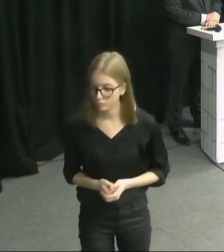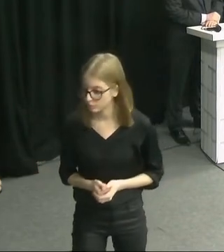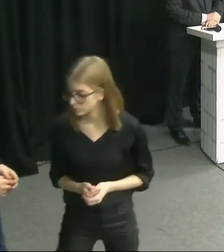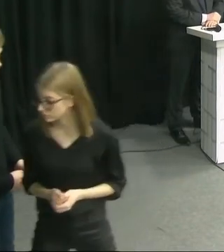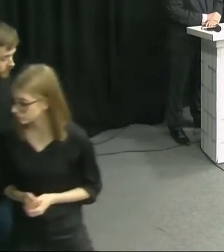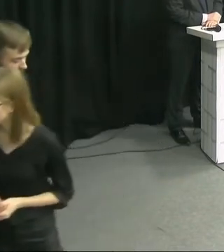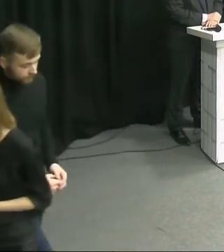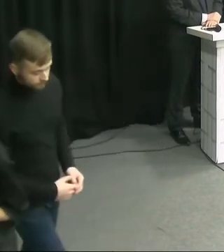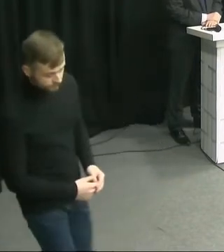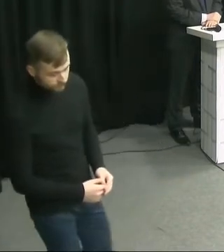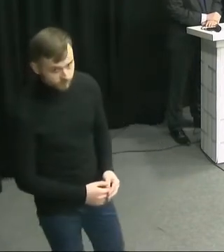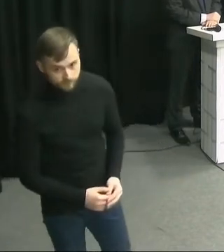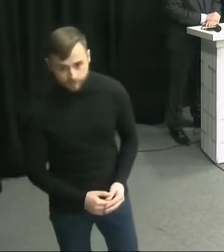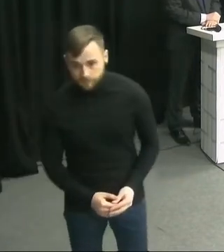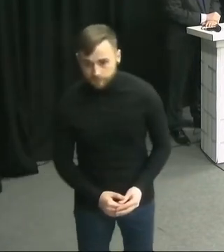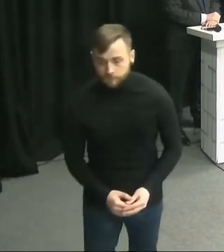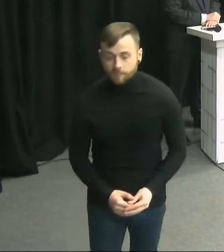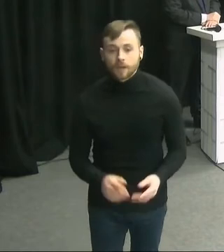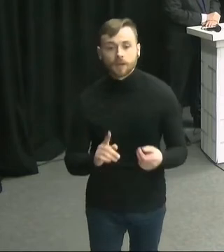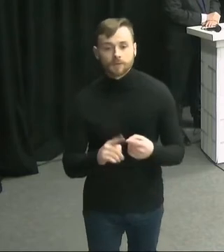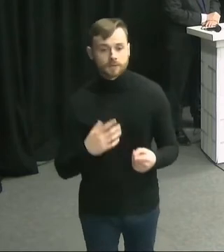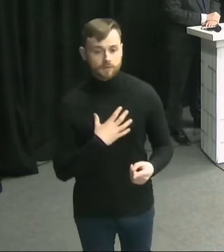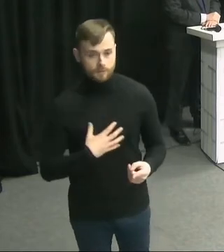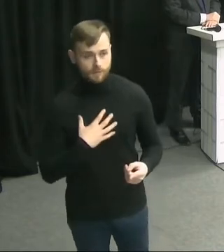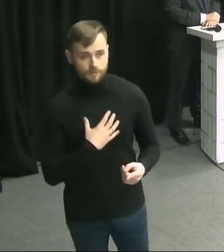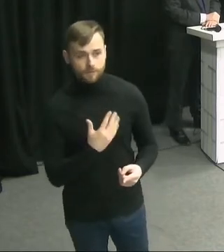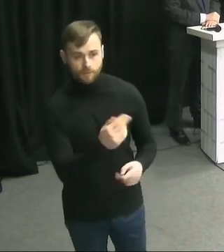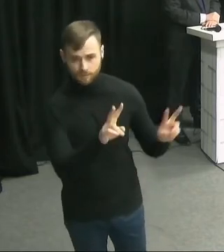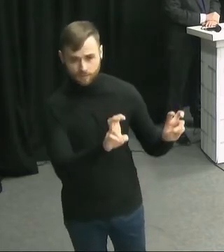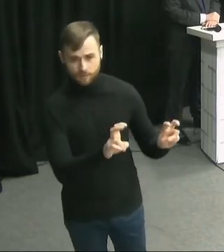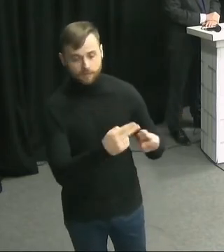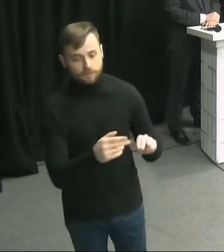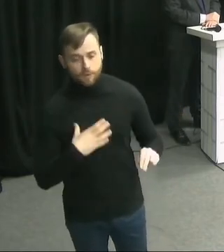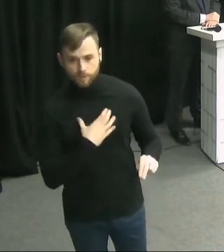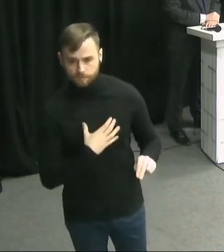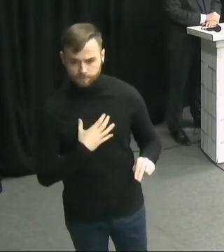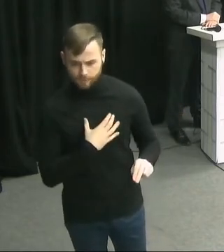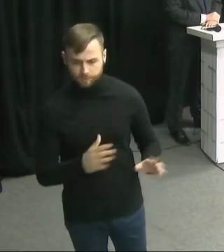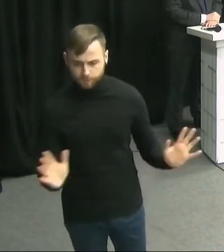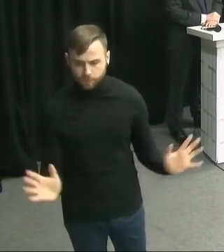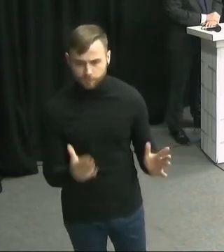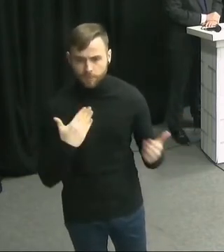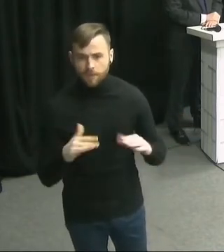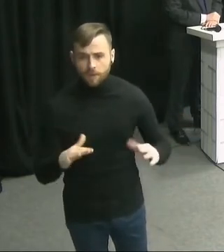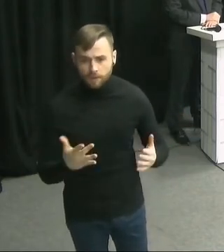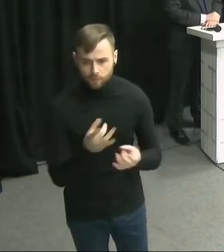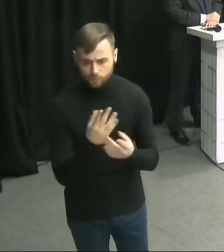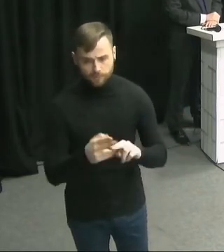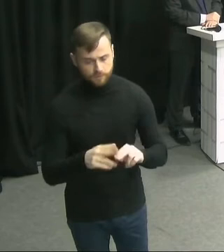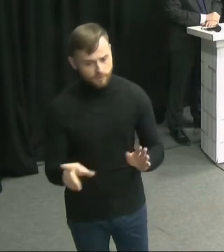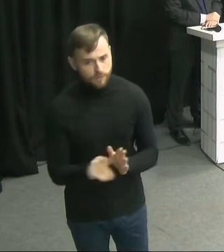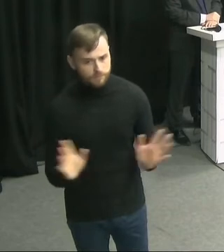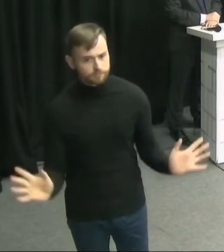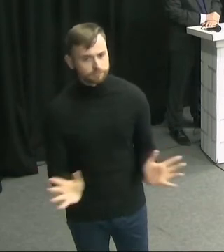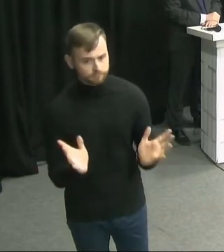what's important is to improve the communication culture. We have still a heritage of